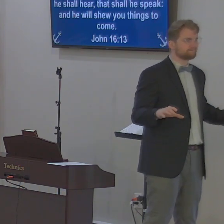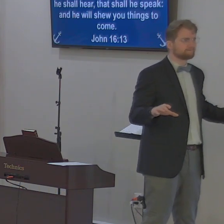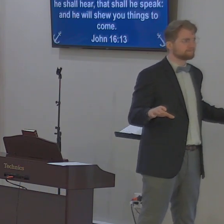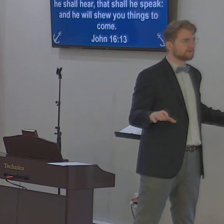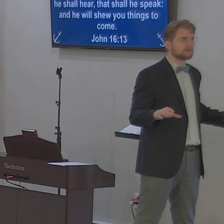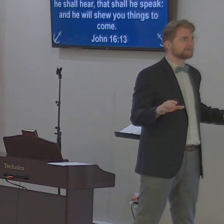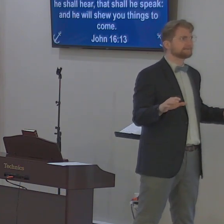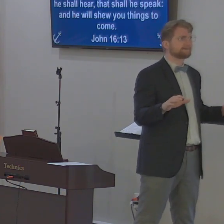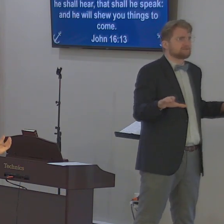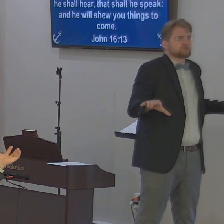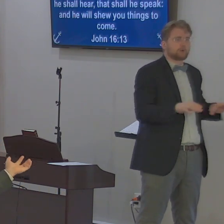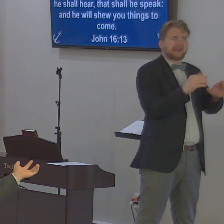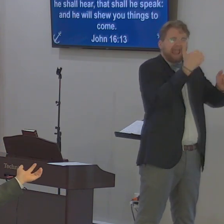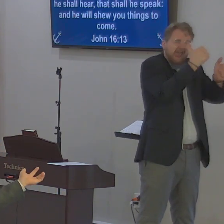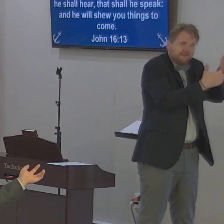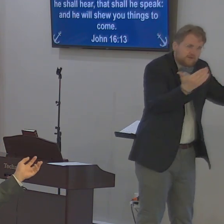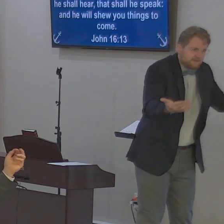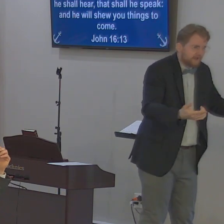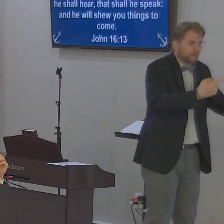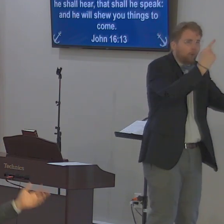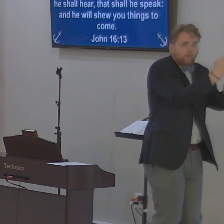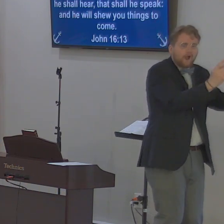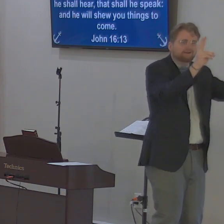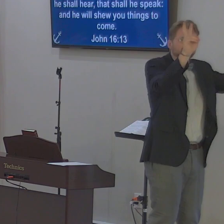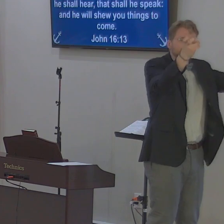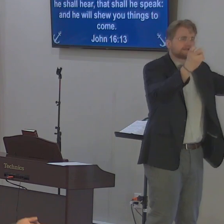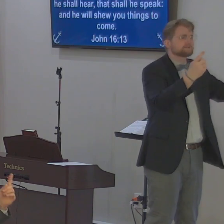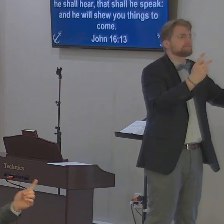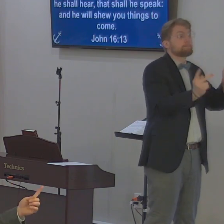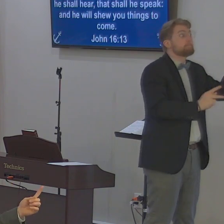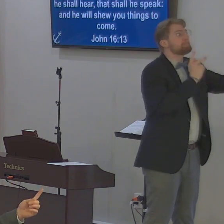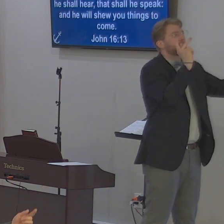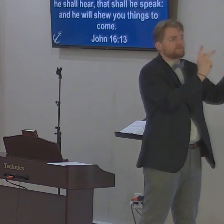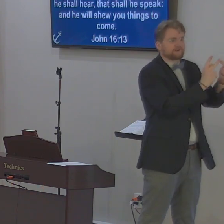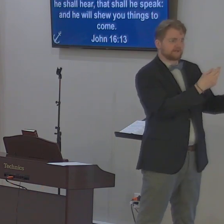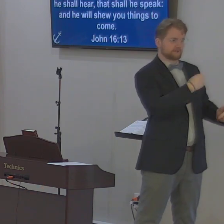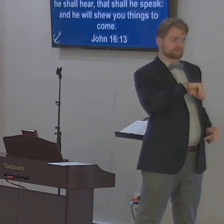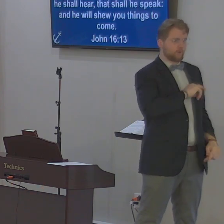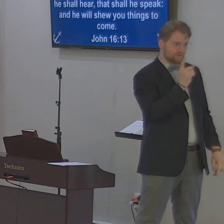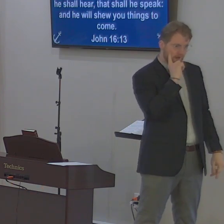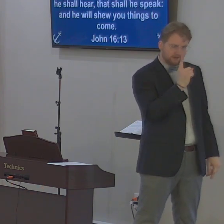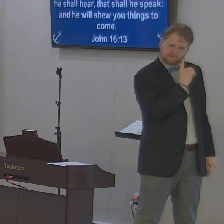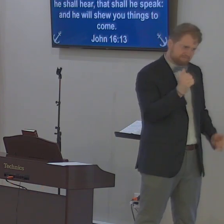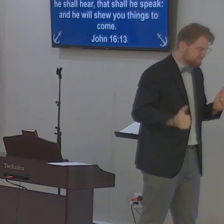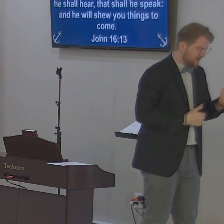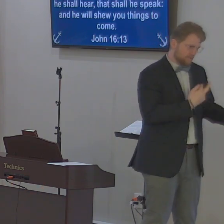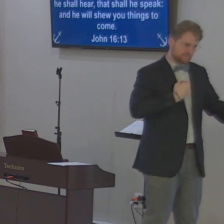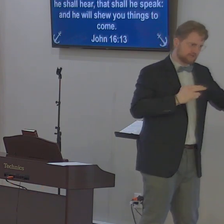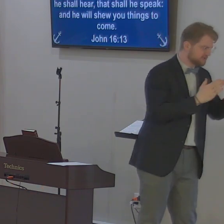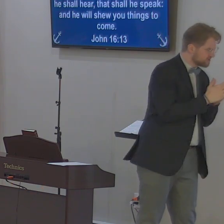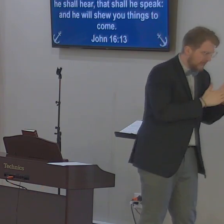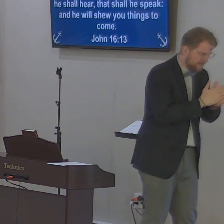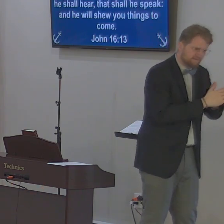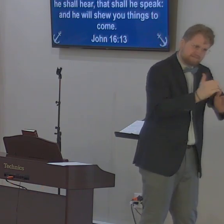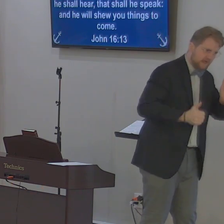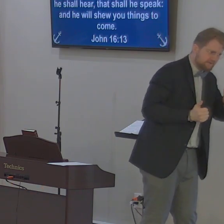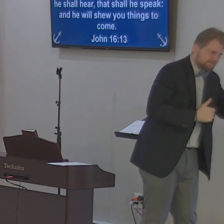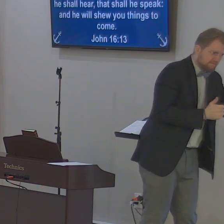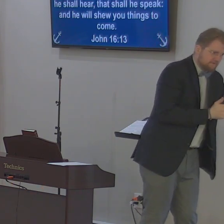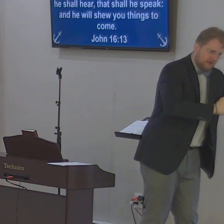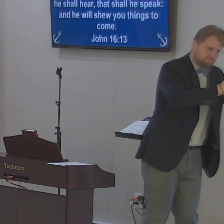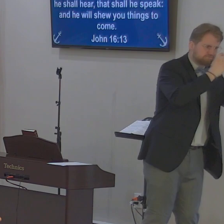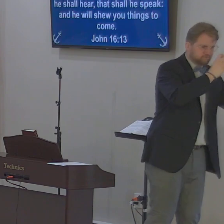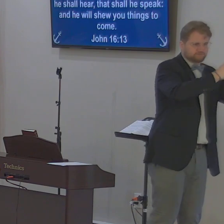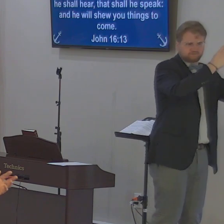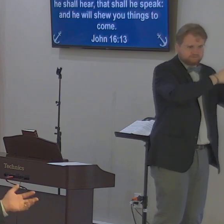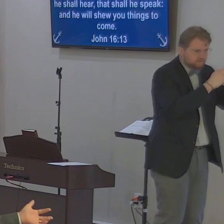the law. He did everything right, perfect in his eyes. But yet, Jesus said, you got to quit kicking against the pricks. And I